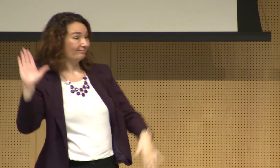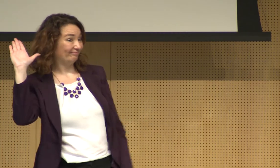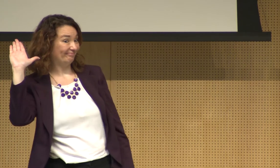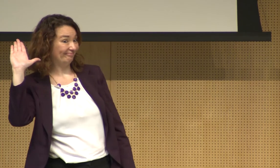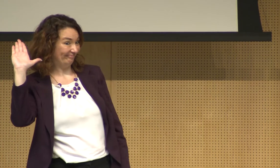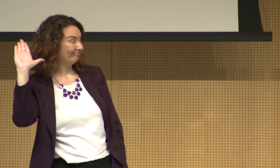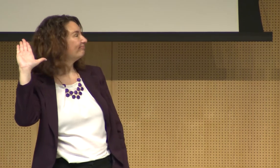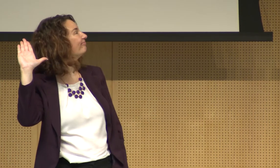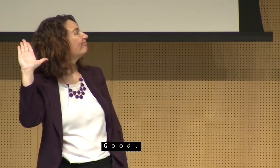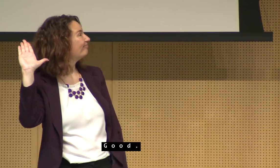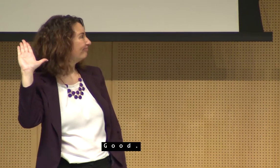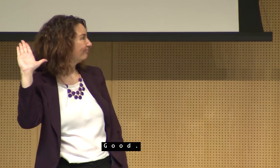Good.